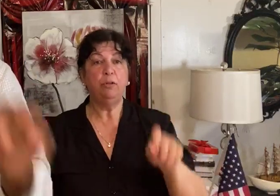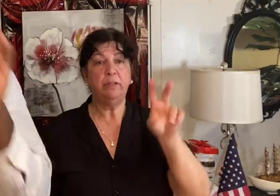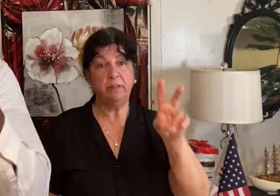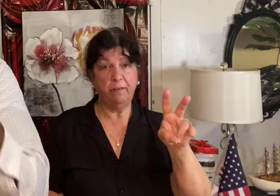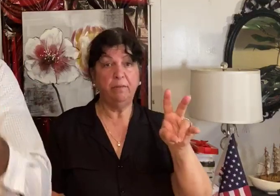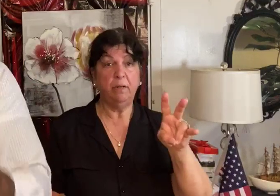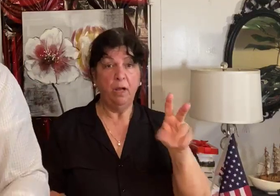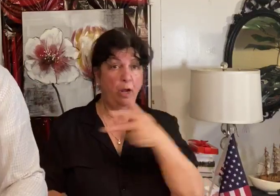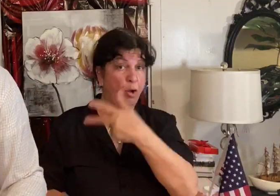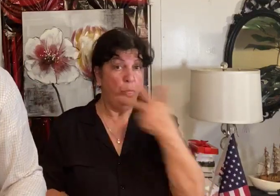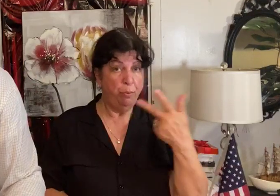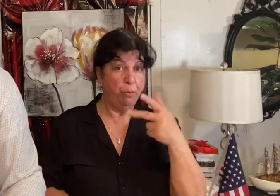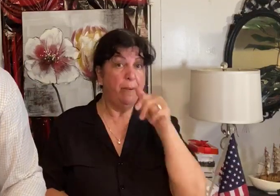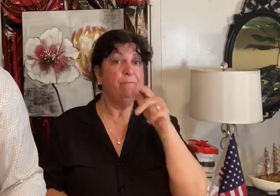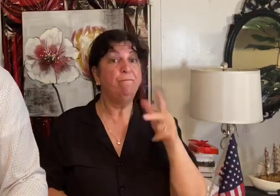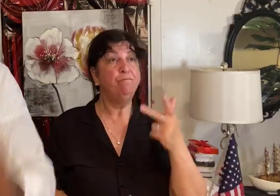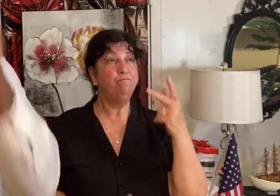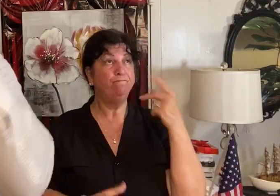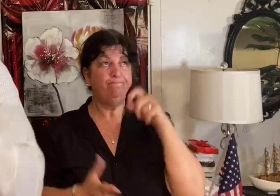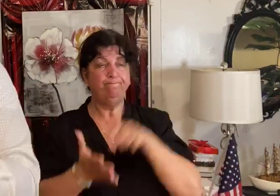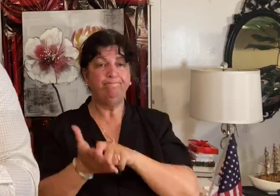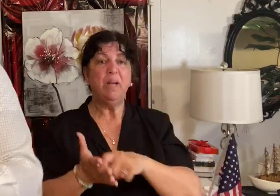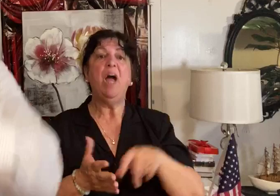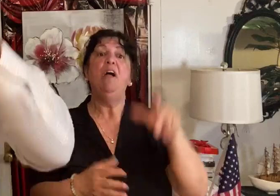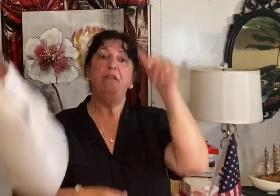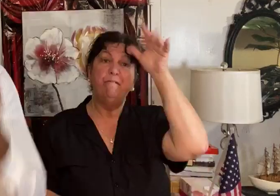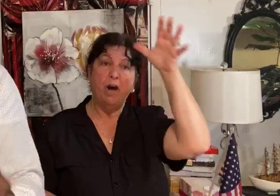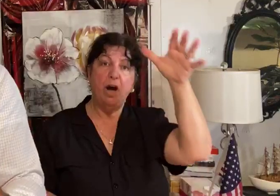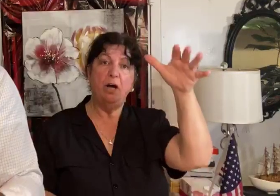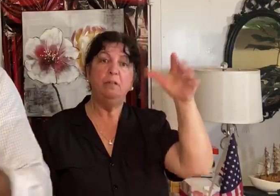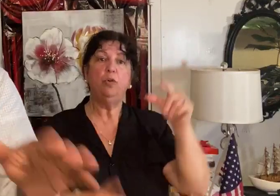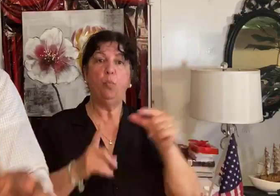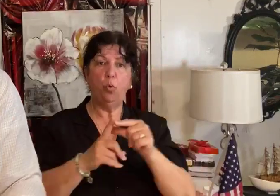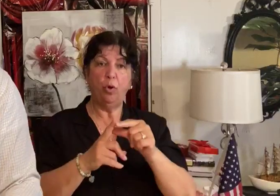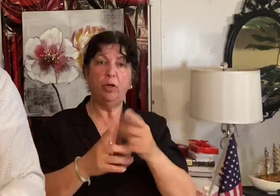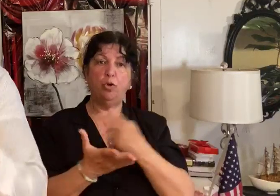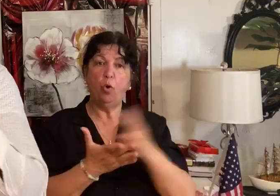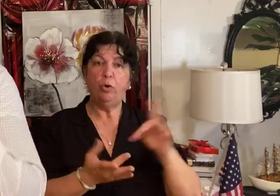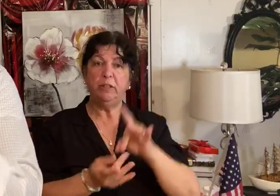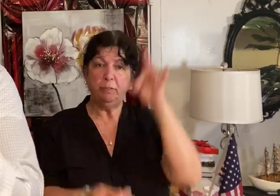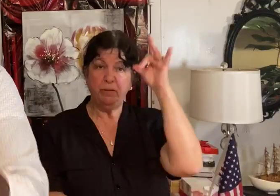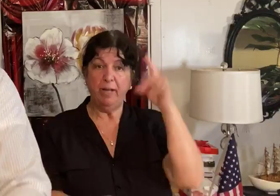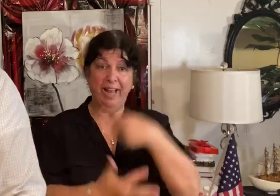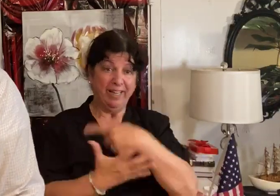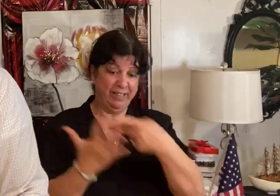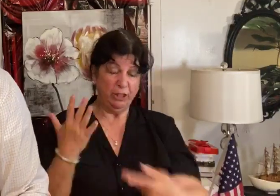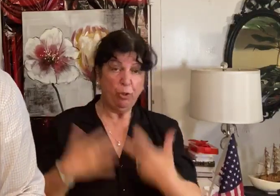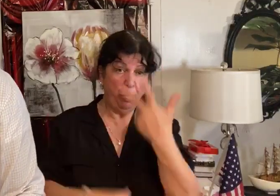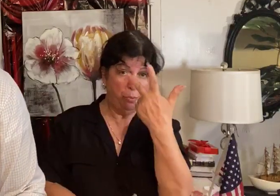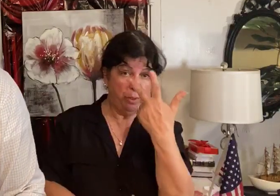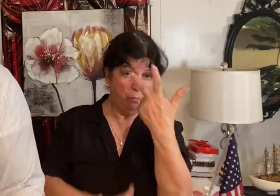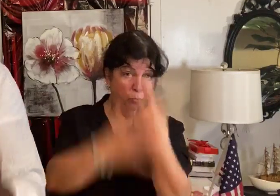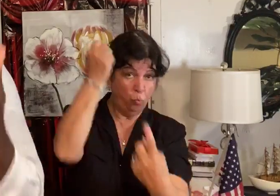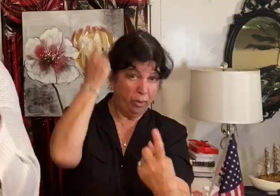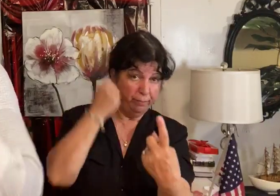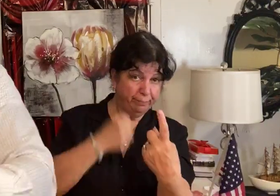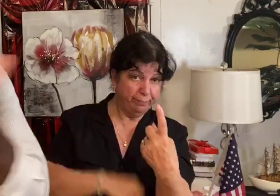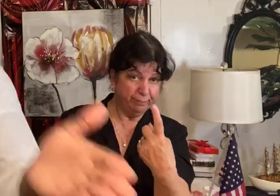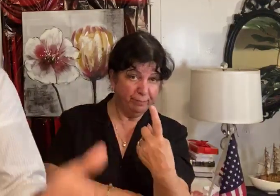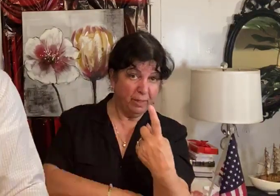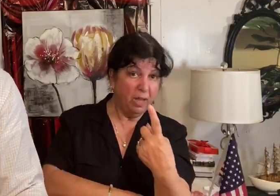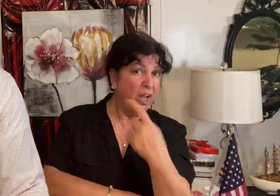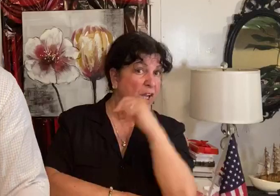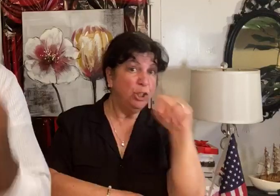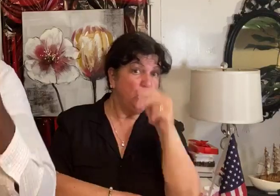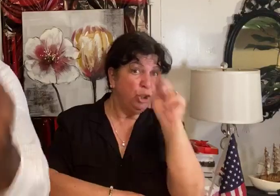1 John 5, verse 7, there are three that bear record in heaven, the Father, the Word, and the Holy Ghost. And these three are one. How about